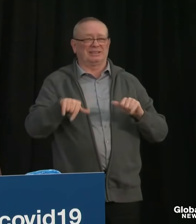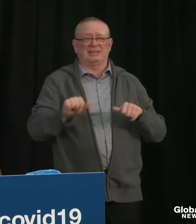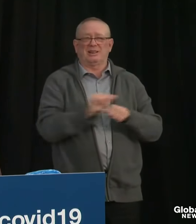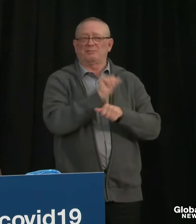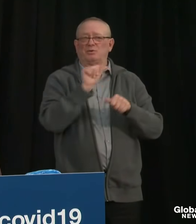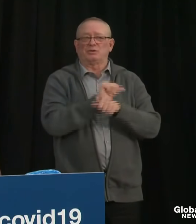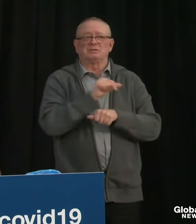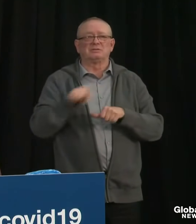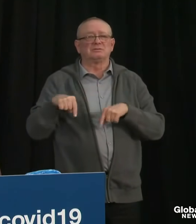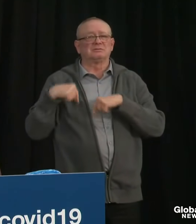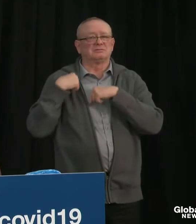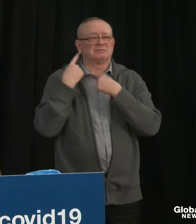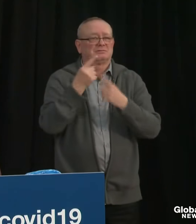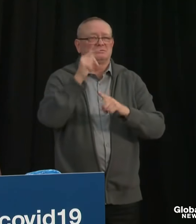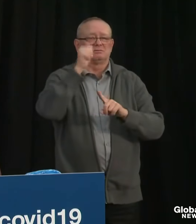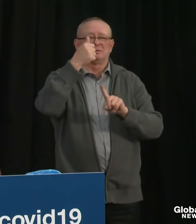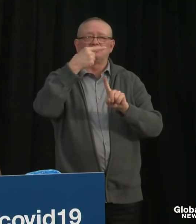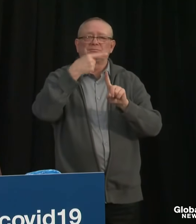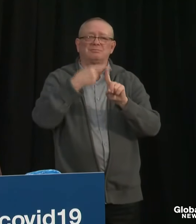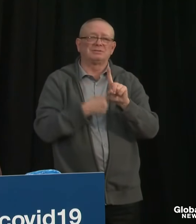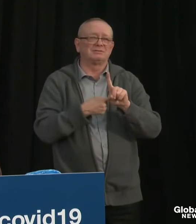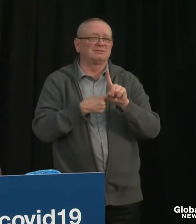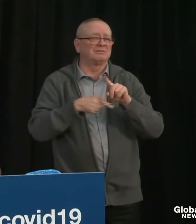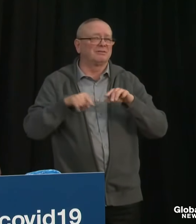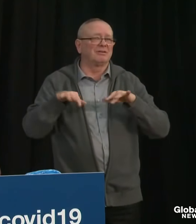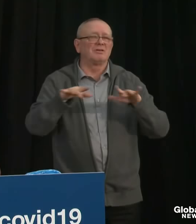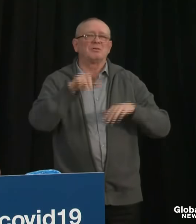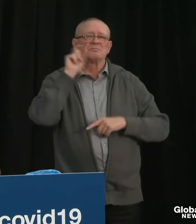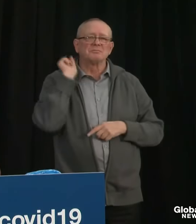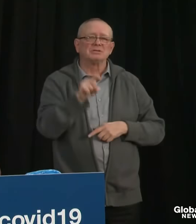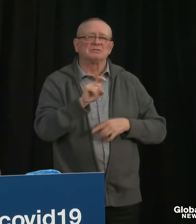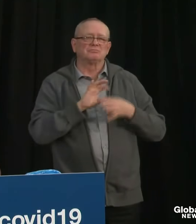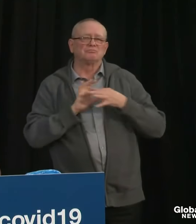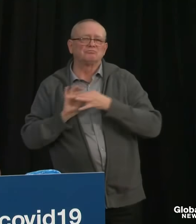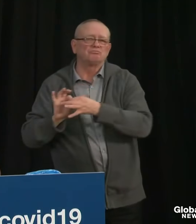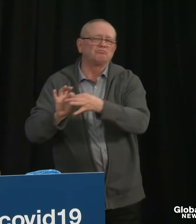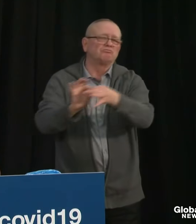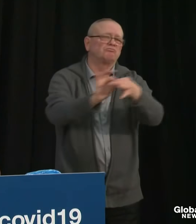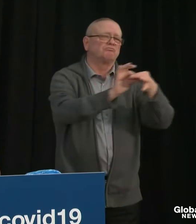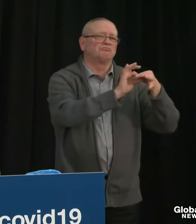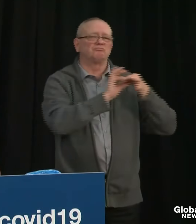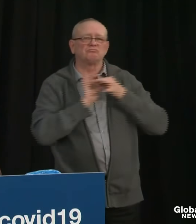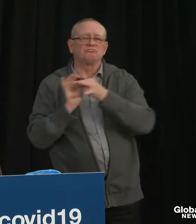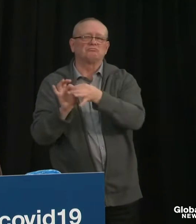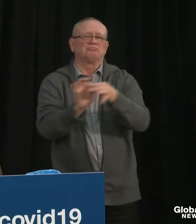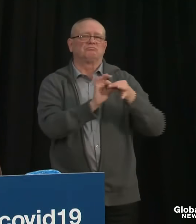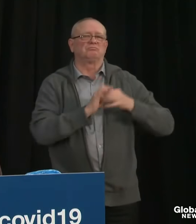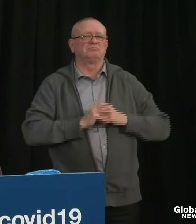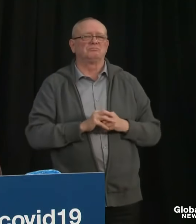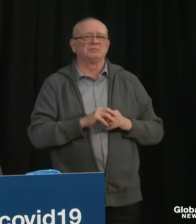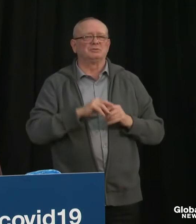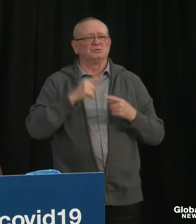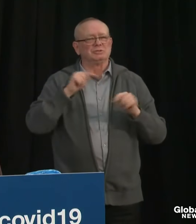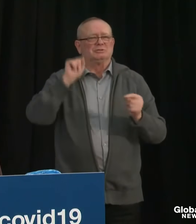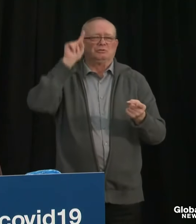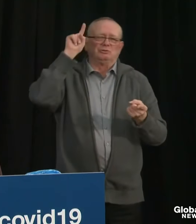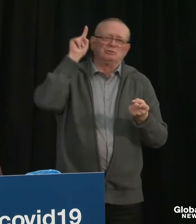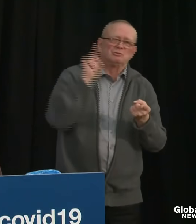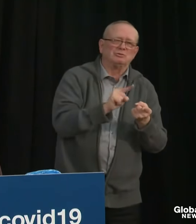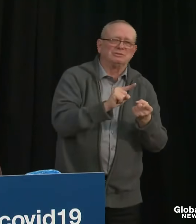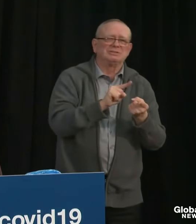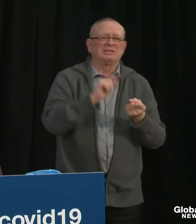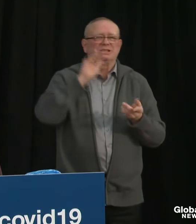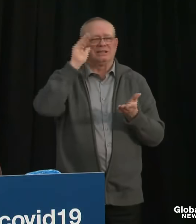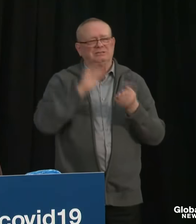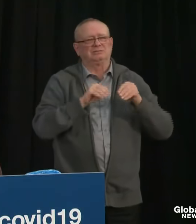reduce the spread as quickly as possible. This week is another test for our province. This is usually a time for